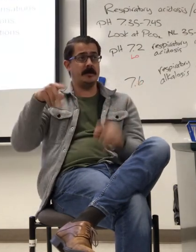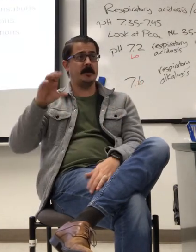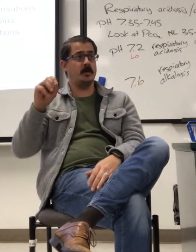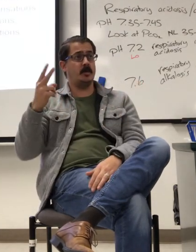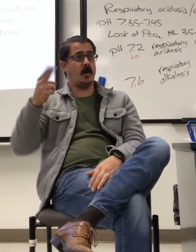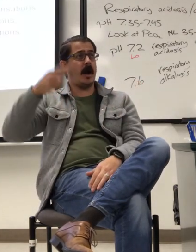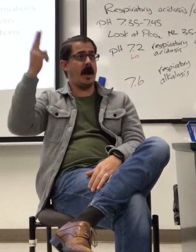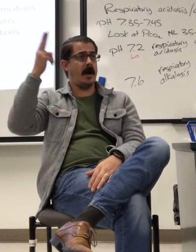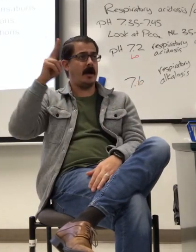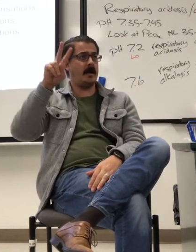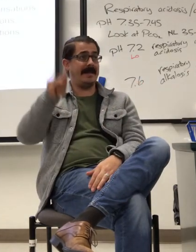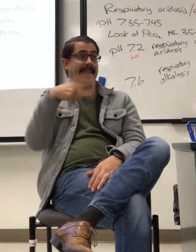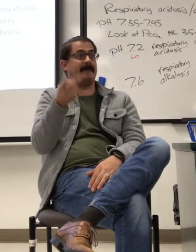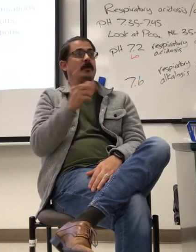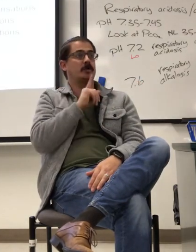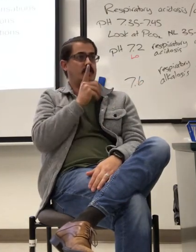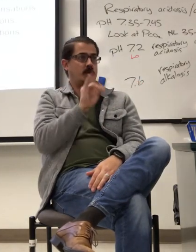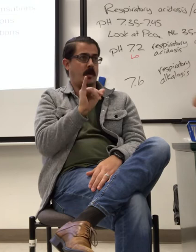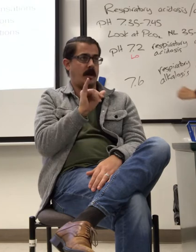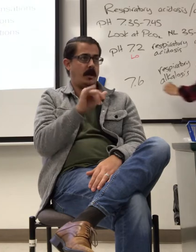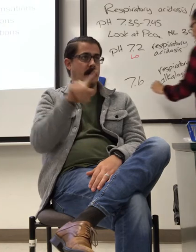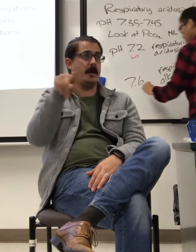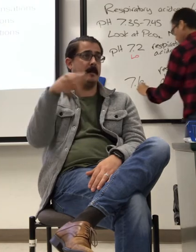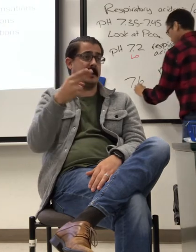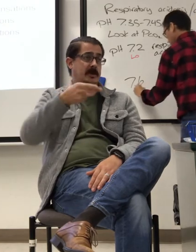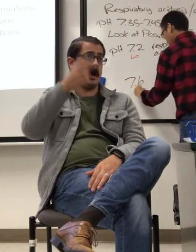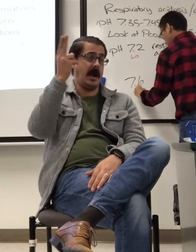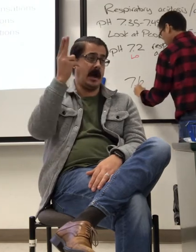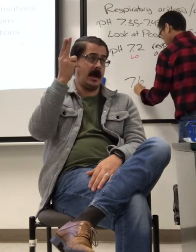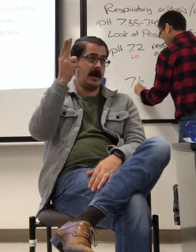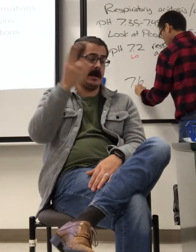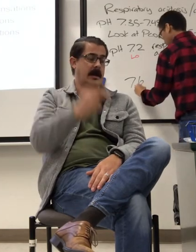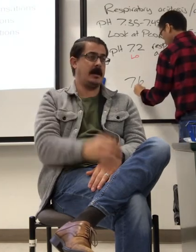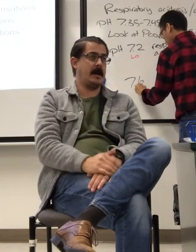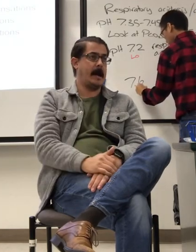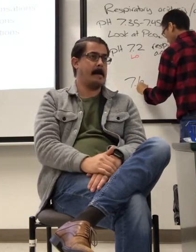high. The inverse is true, pH is high.